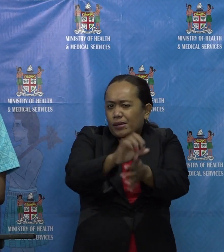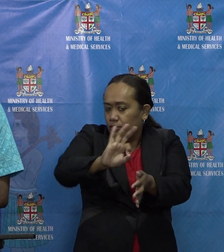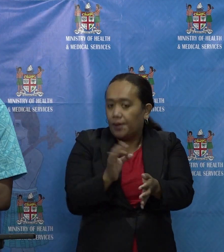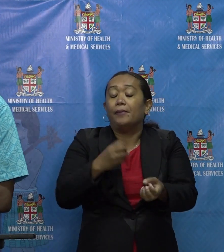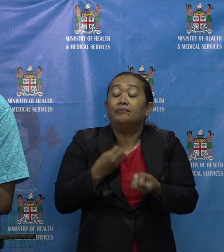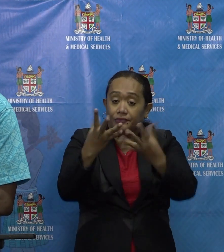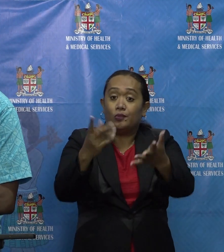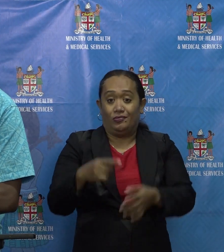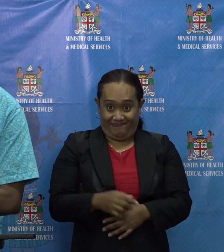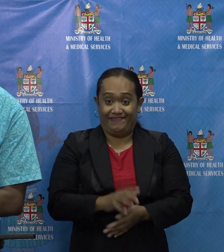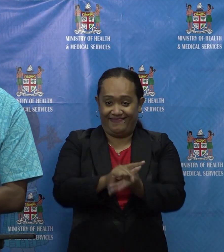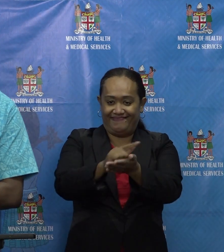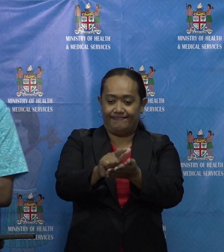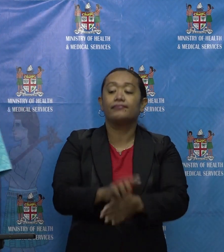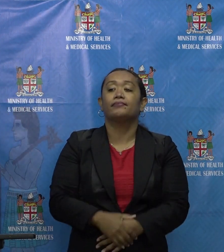Thank